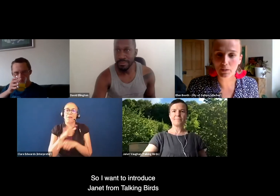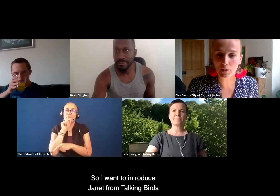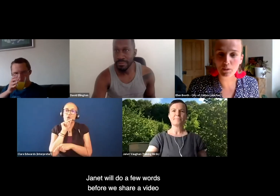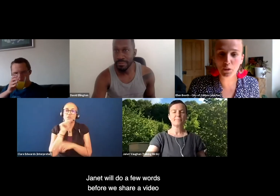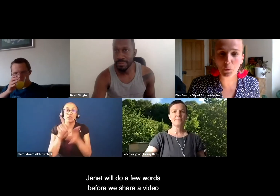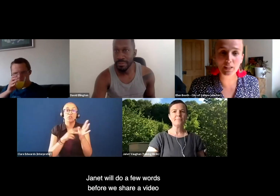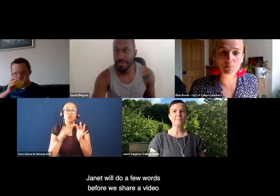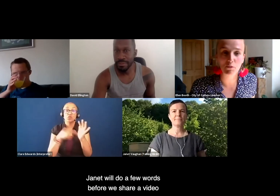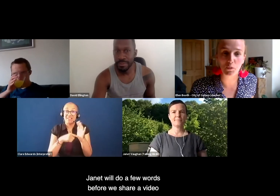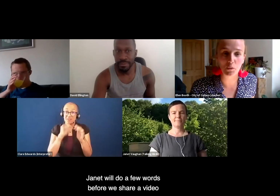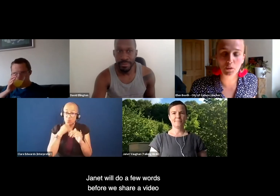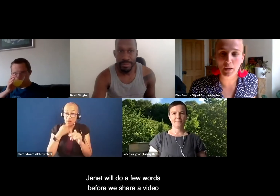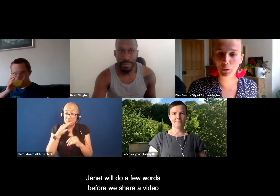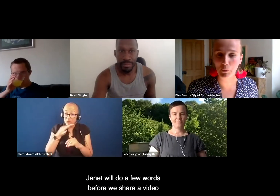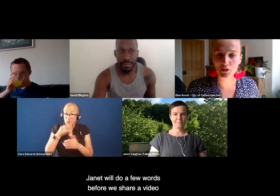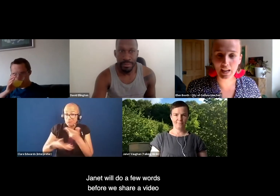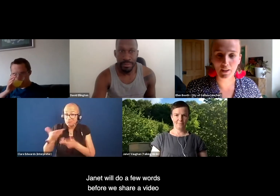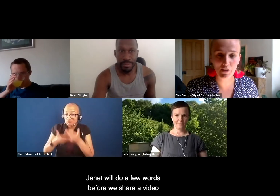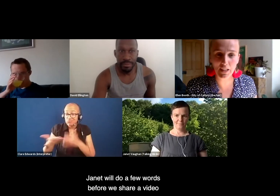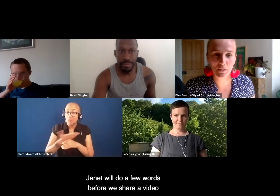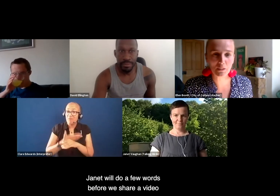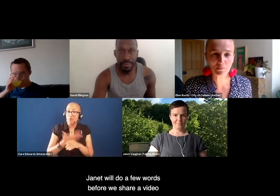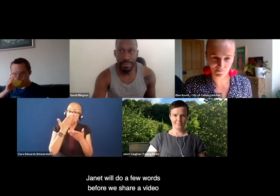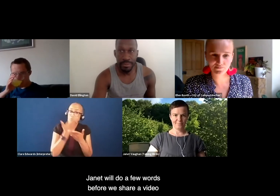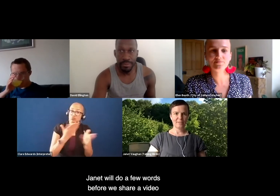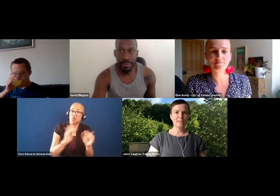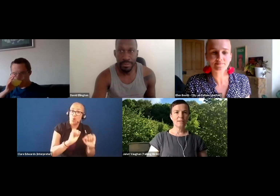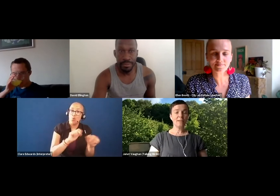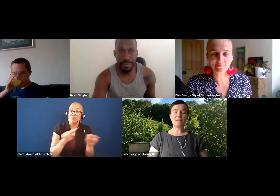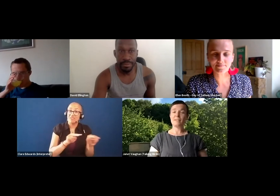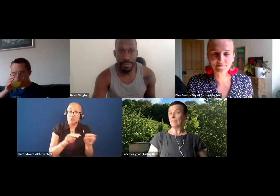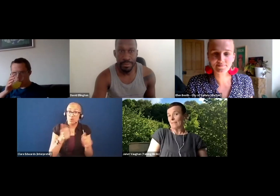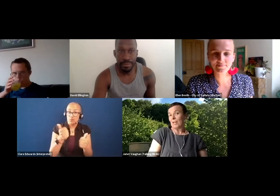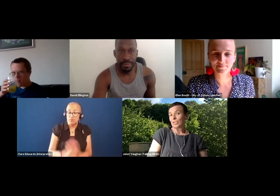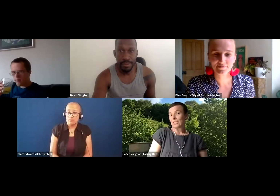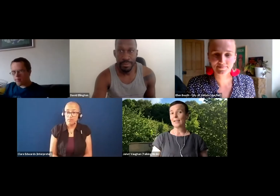going to do a few words before we will share a video with you.